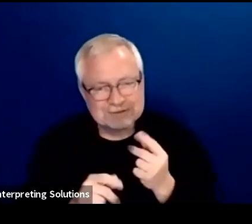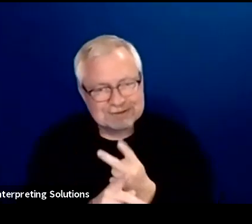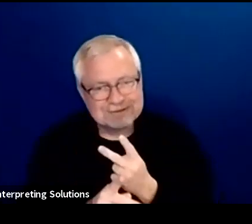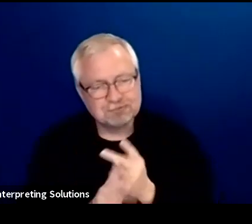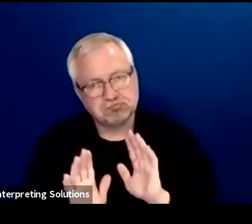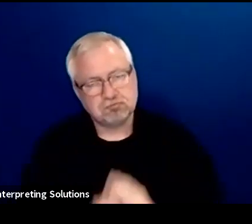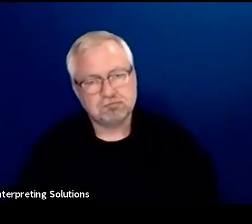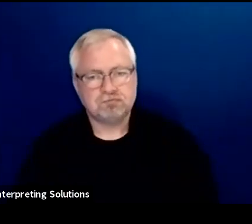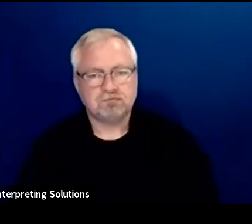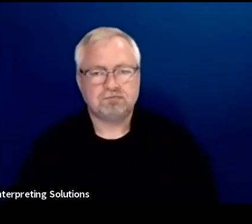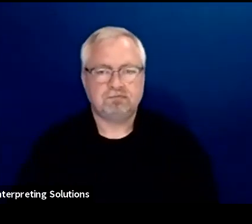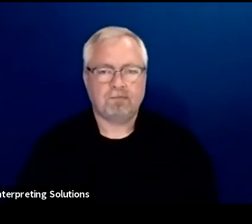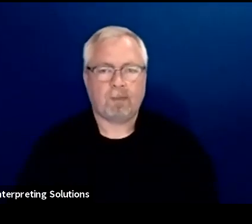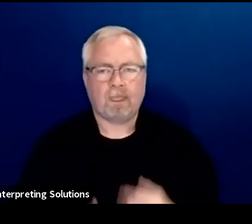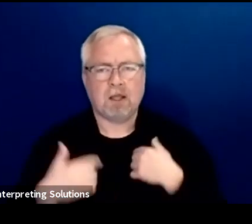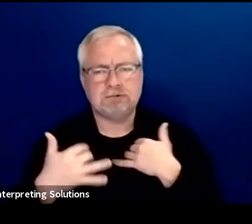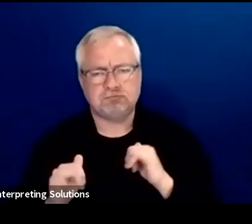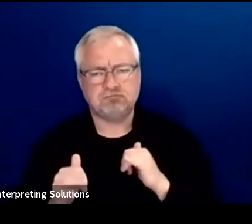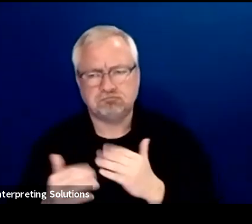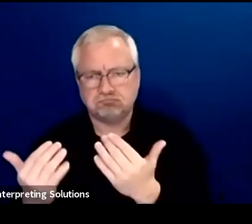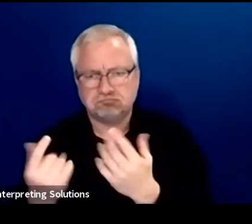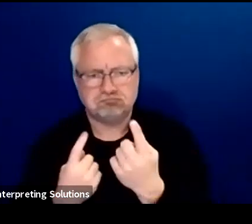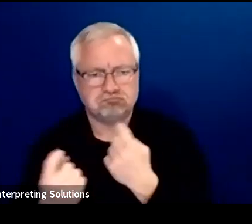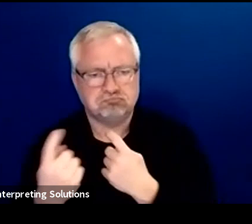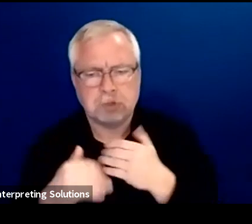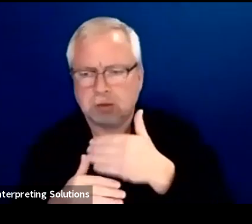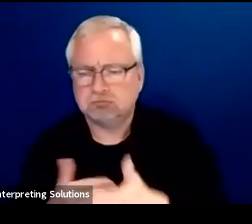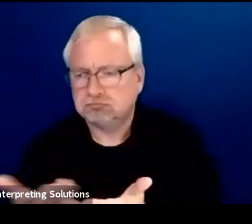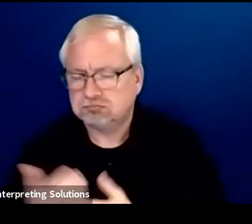Thanks. Thank you.